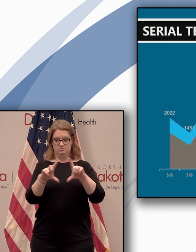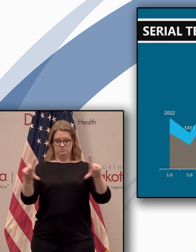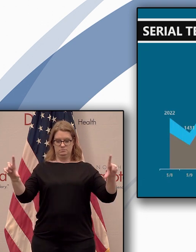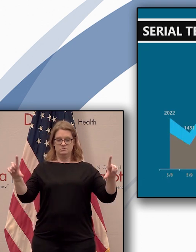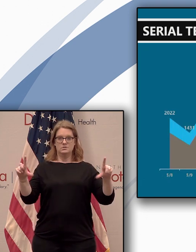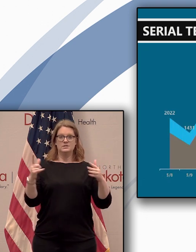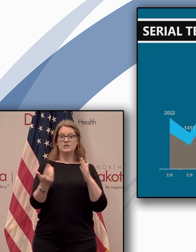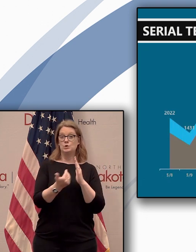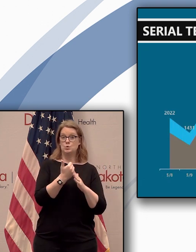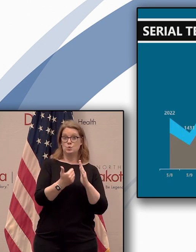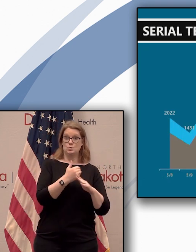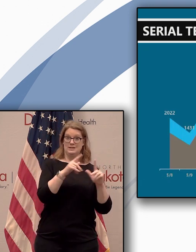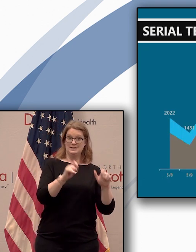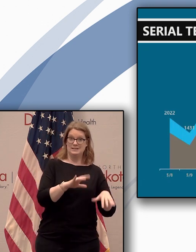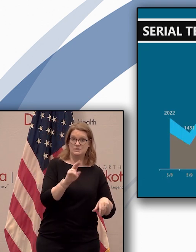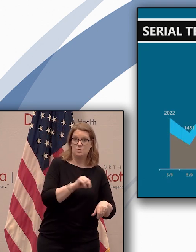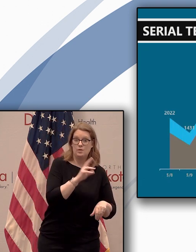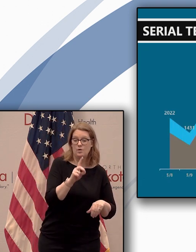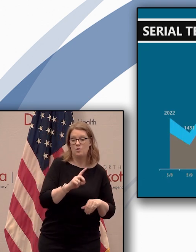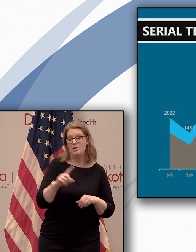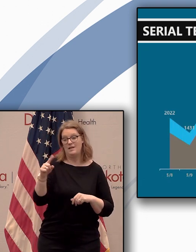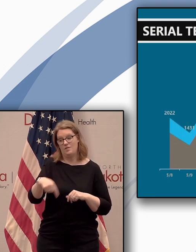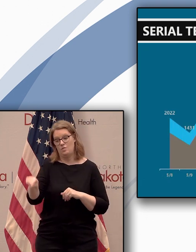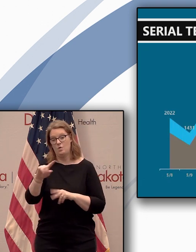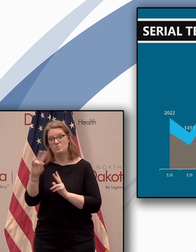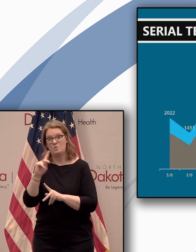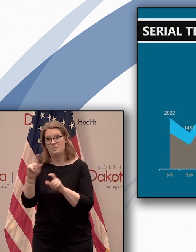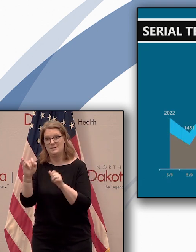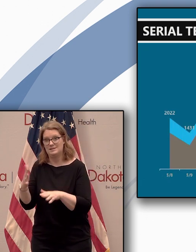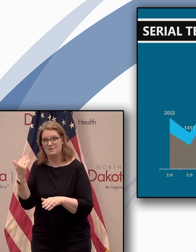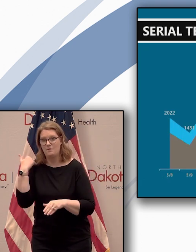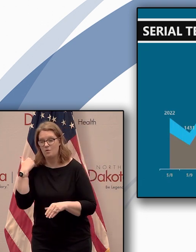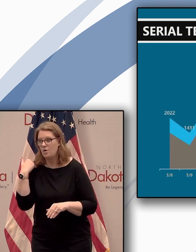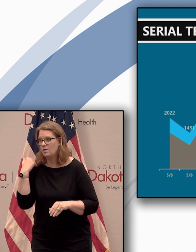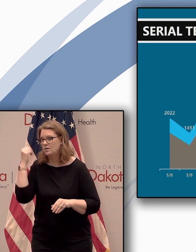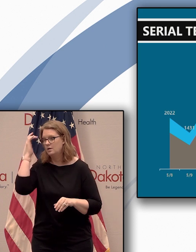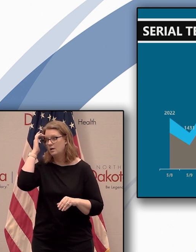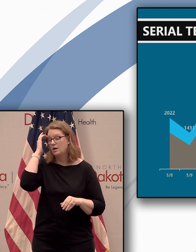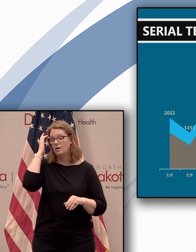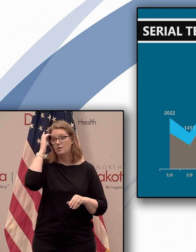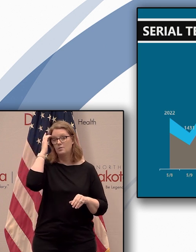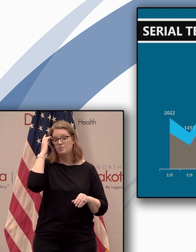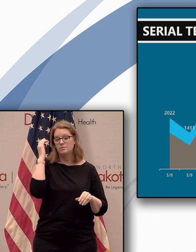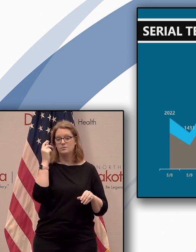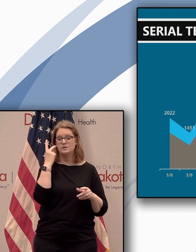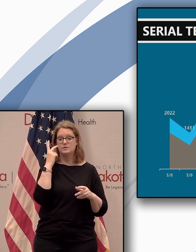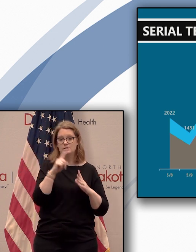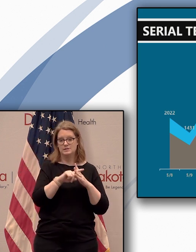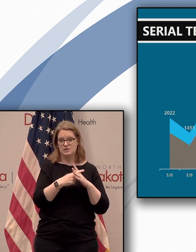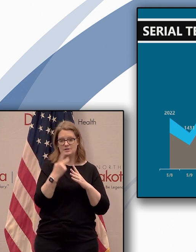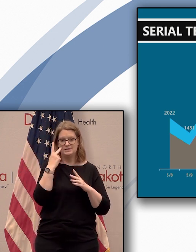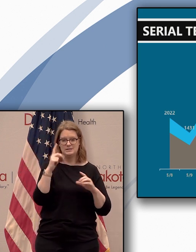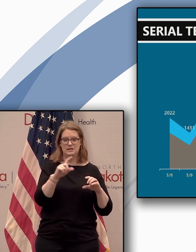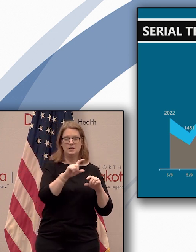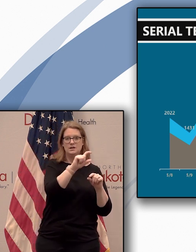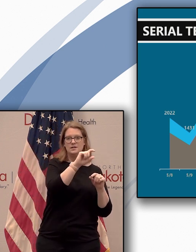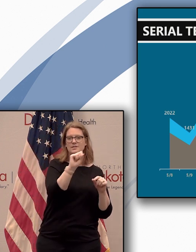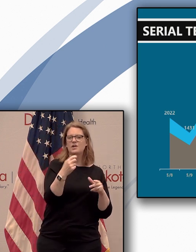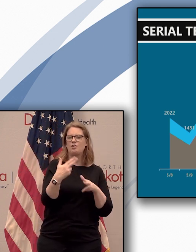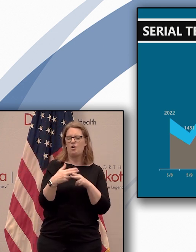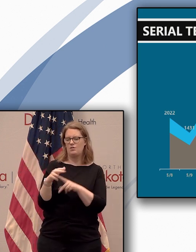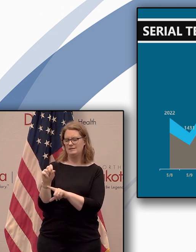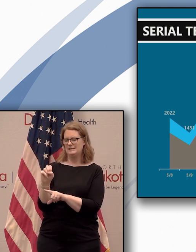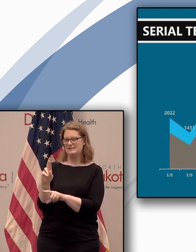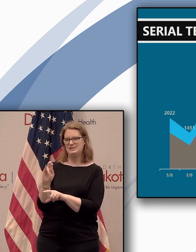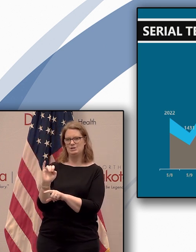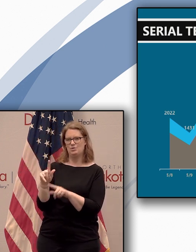tested, newly tested North Dakotans, and those who had been tested prior, we're starting to break out this data, the serial test as they're called, if